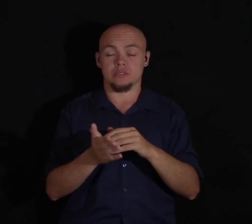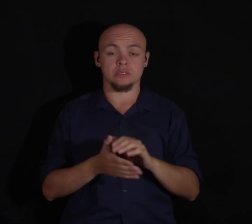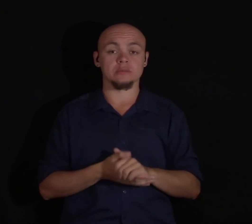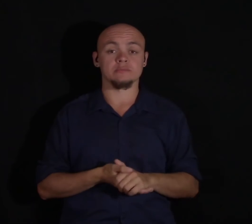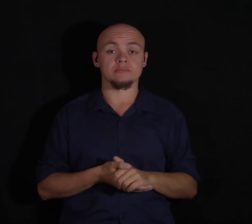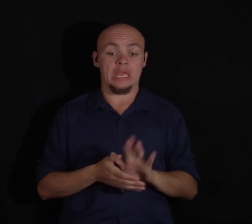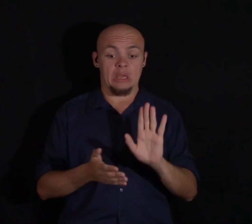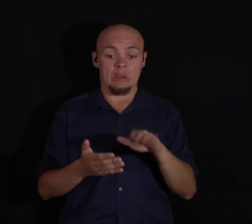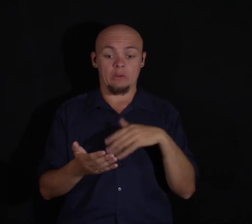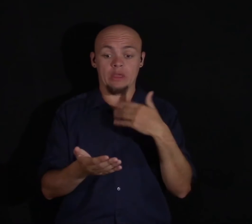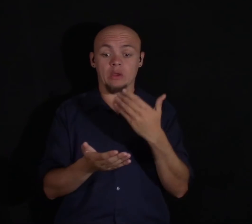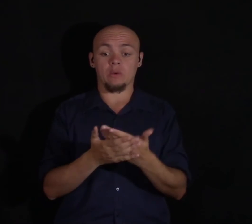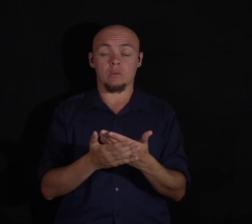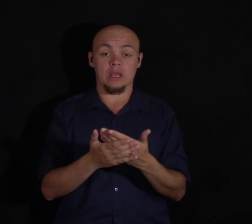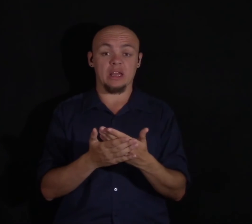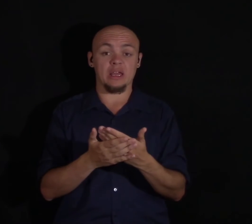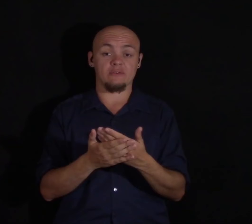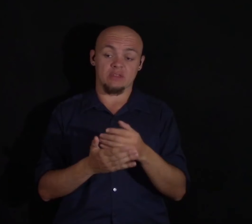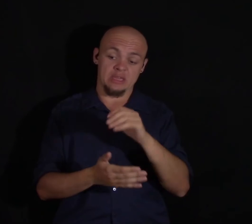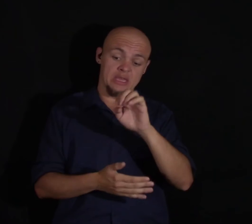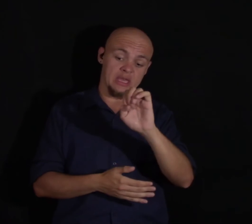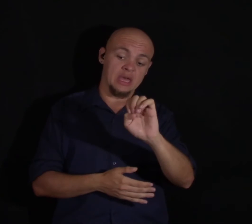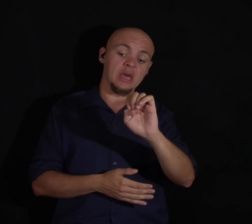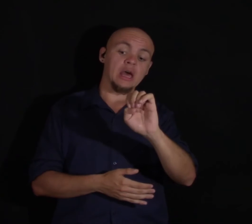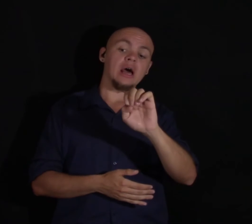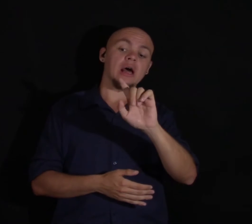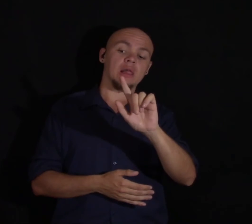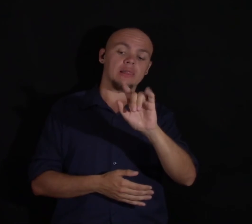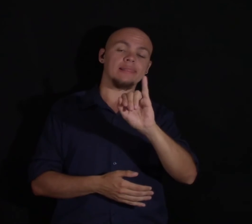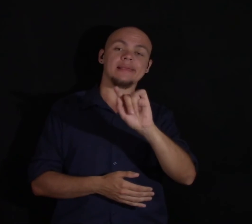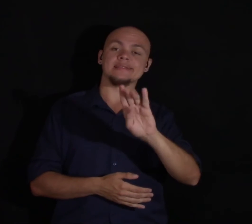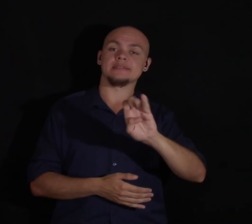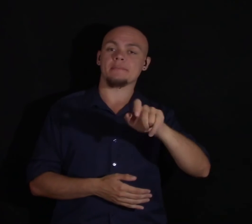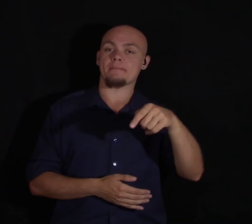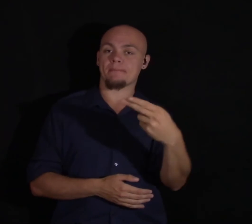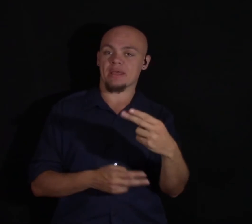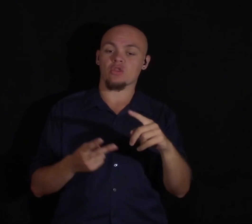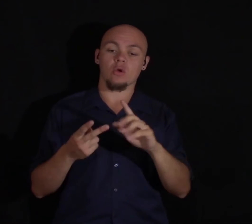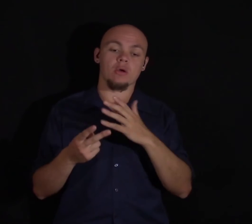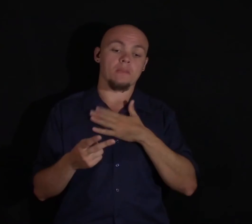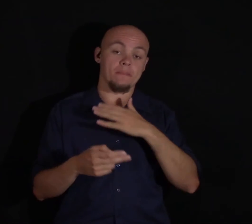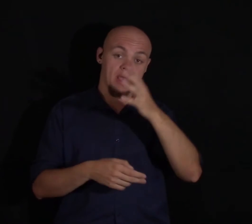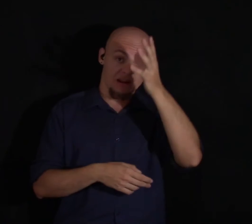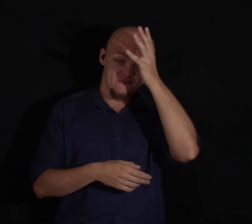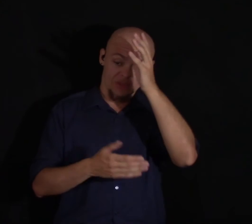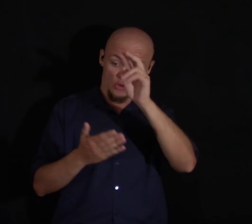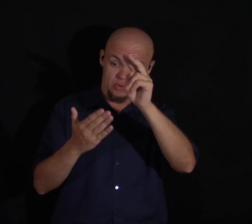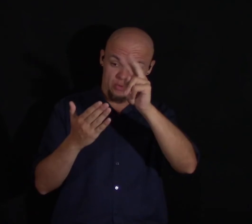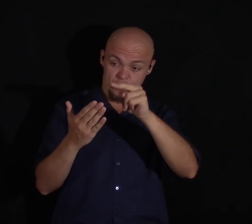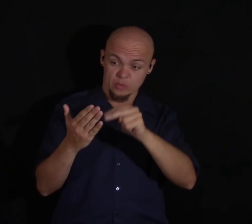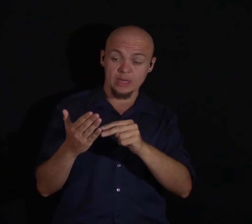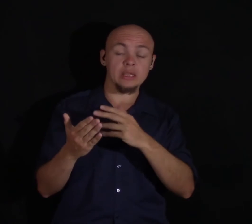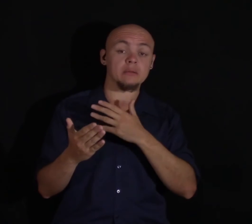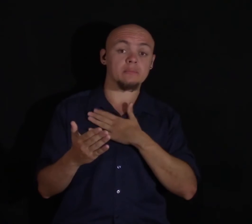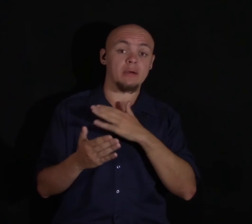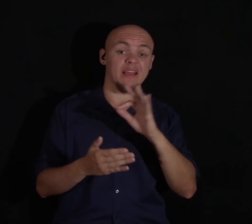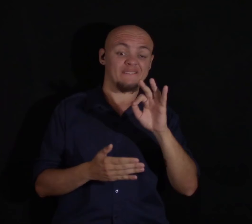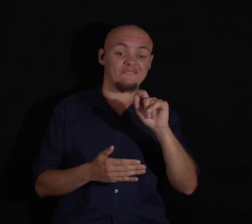saw the superscription of Elizabeth or my father, I hardly dared to read and ascertain my fate.